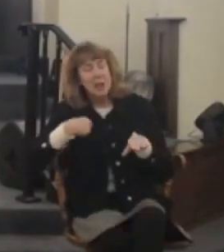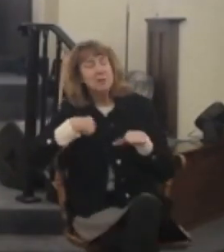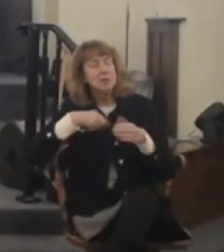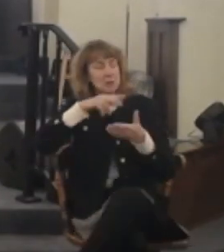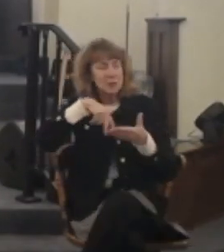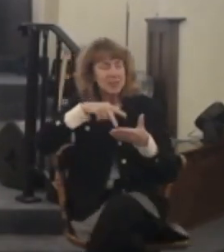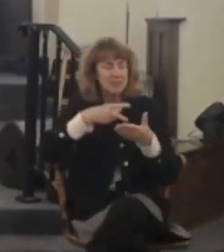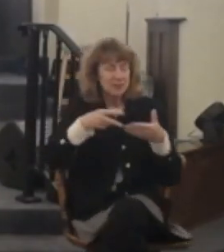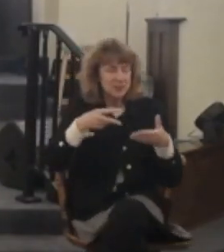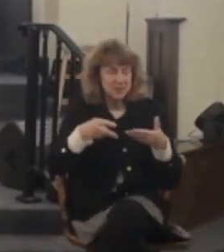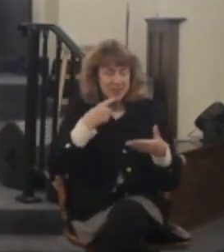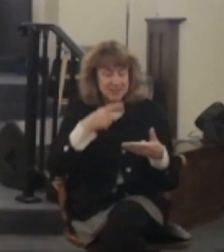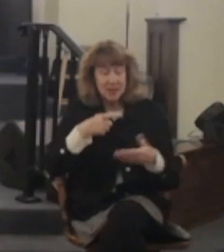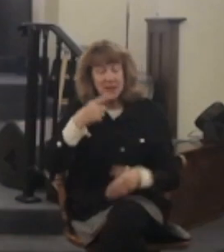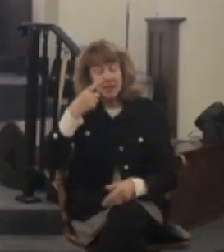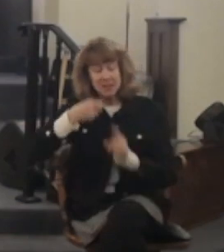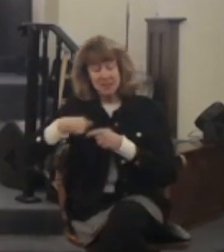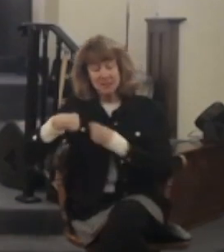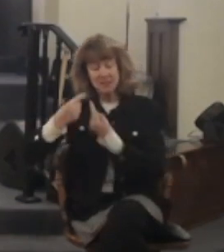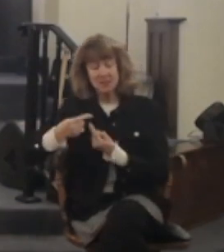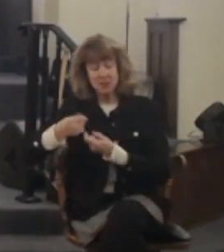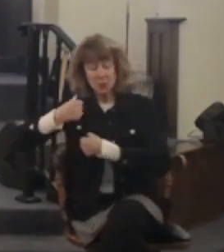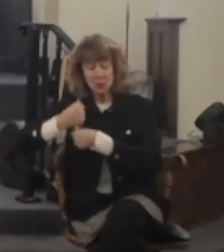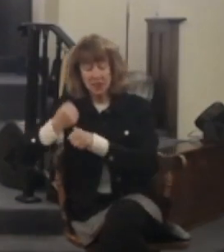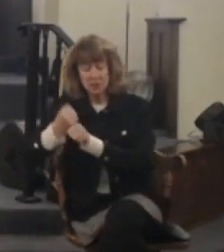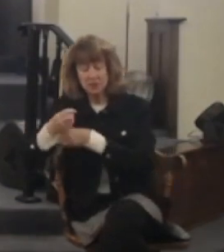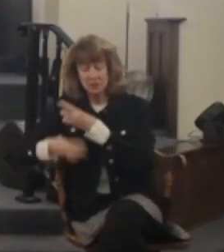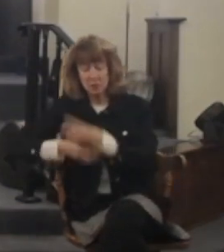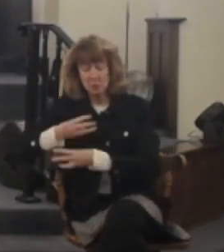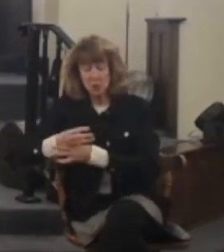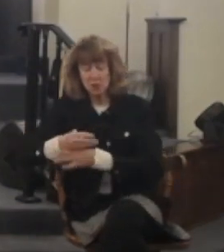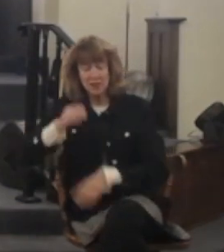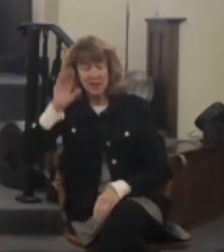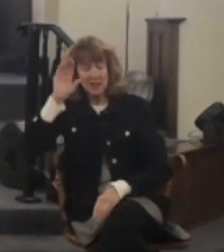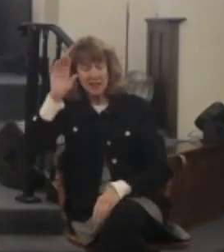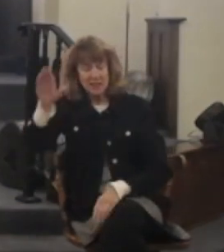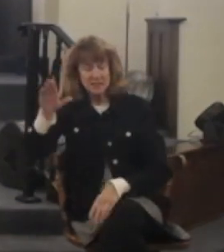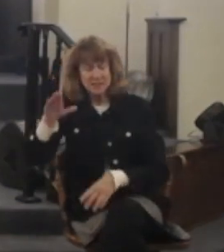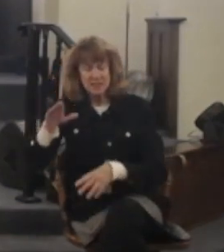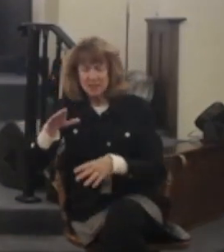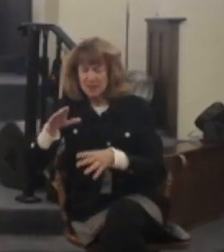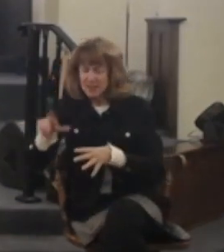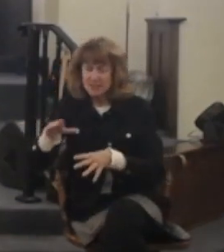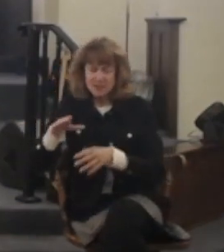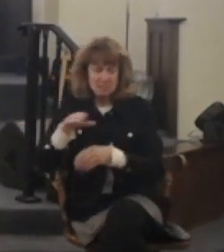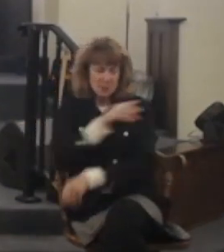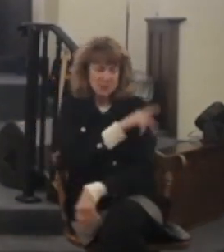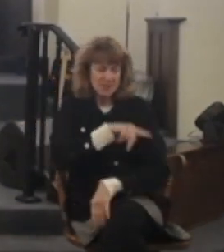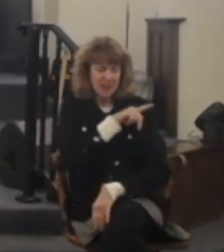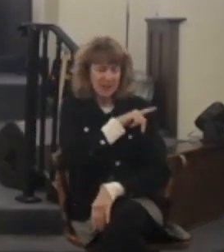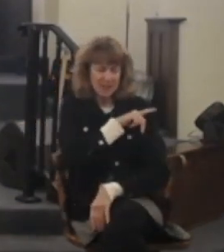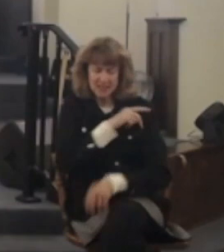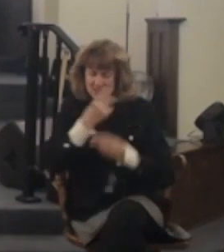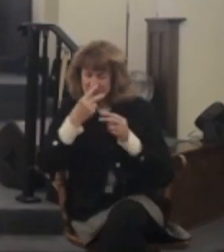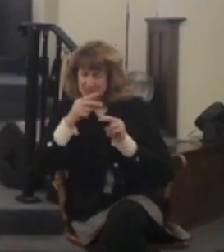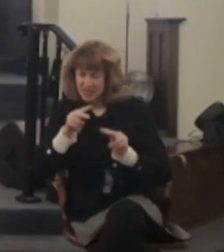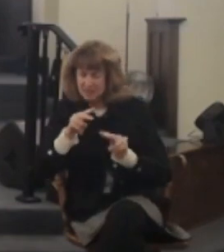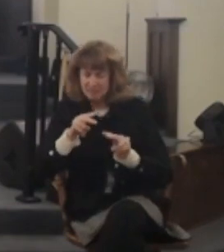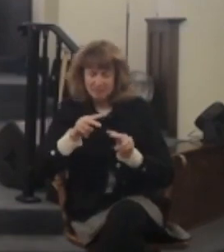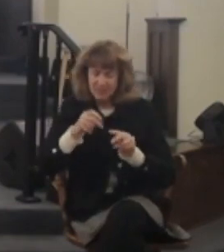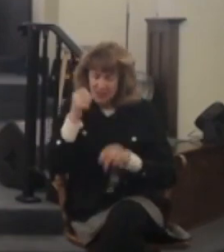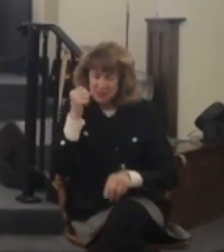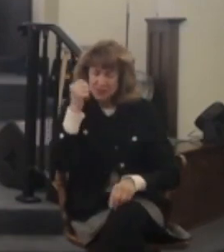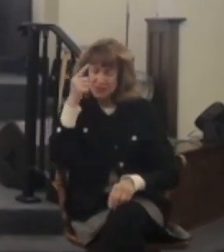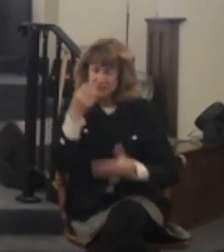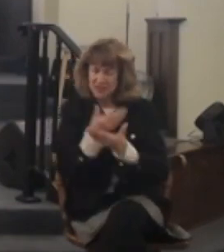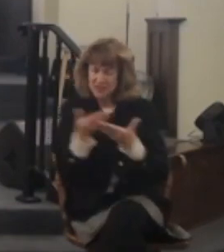says, for since the creation of the world, his invisible attributes are clearly seen, being understood by the things that are